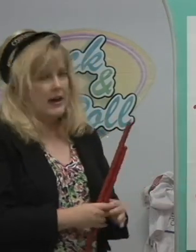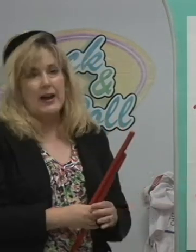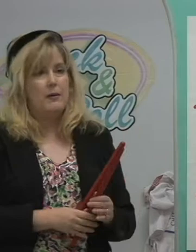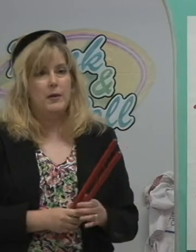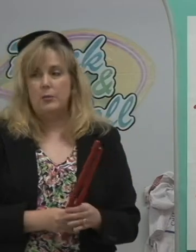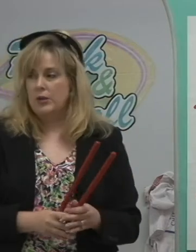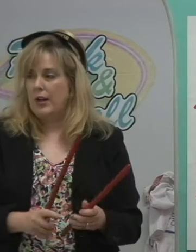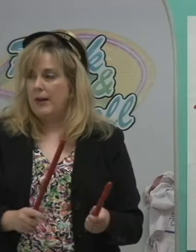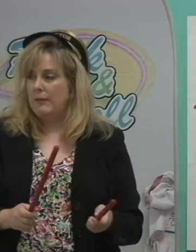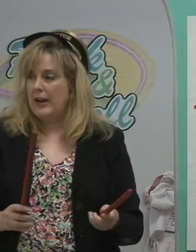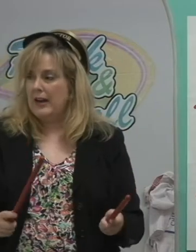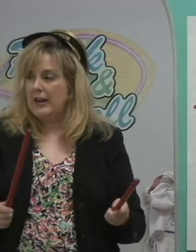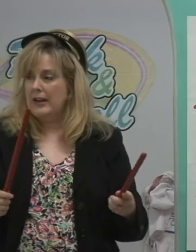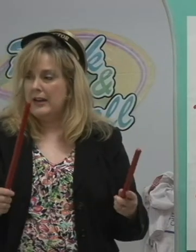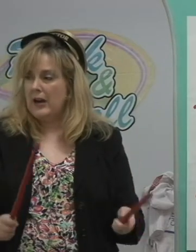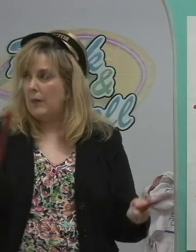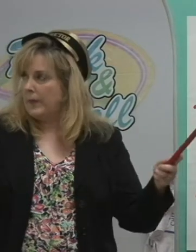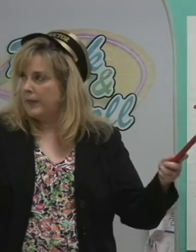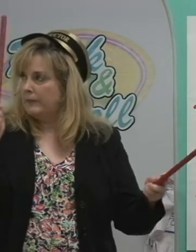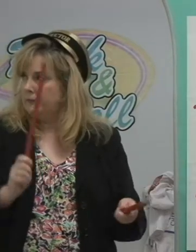hi one more time. Ready, go.